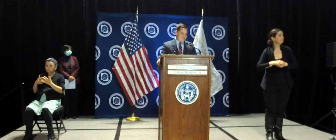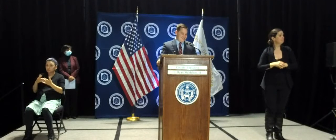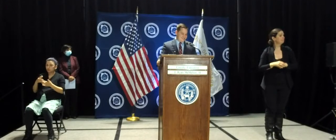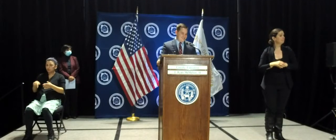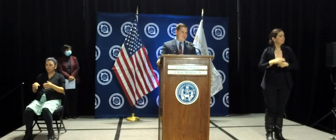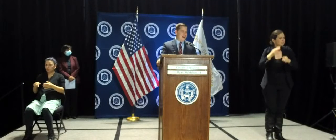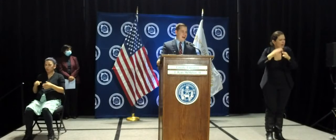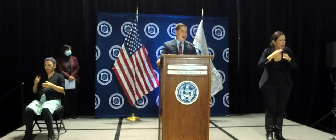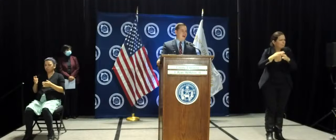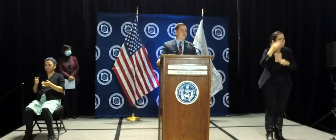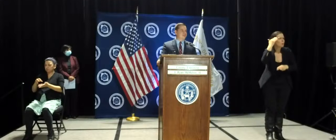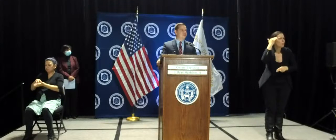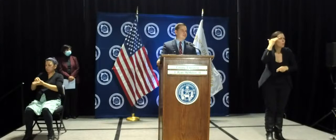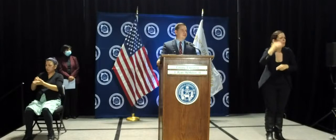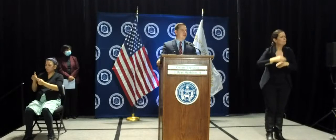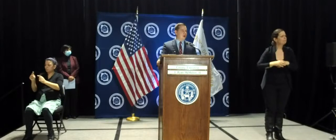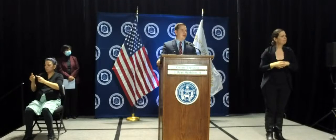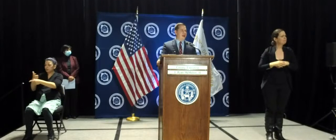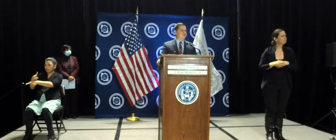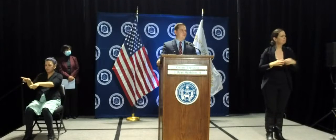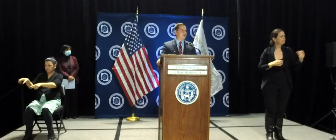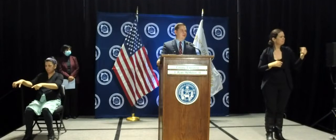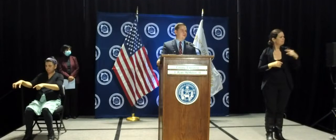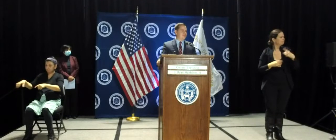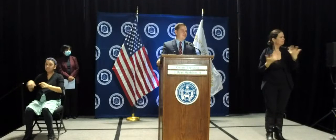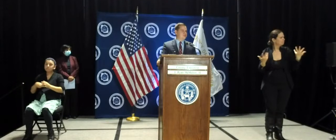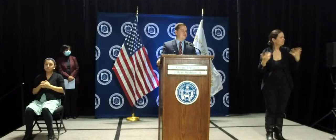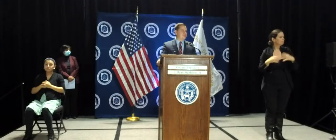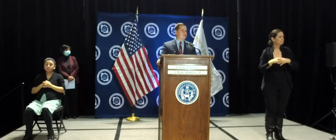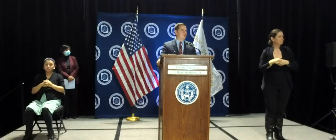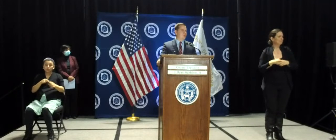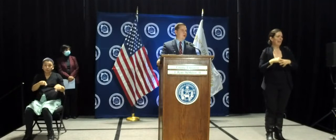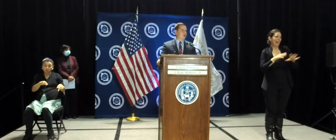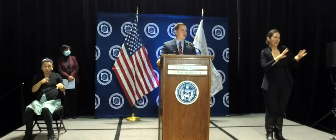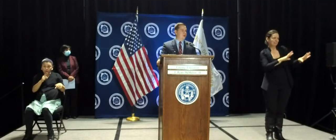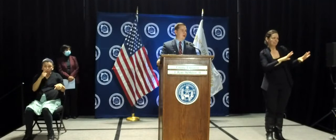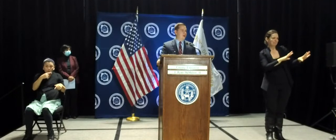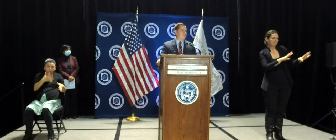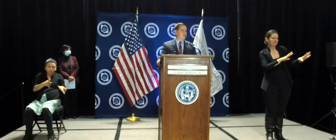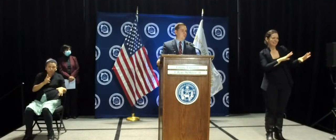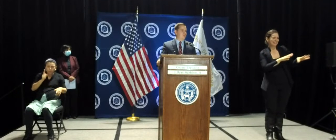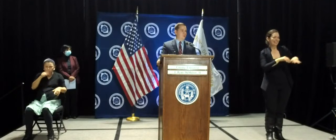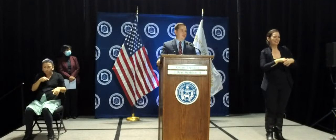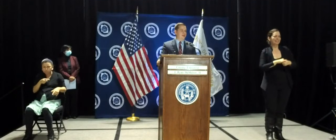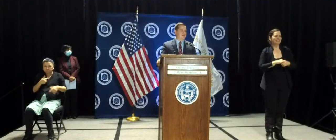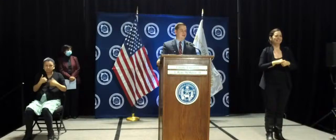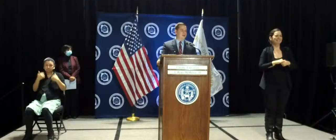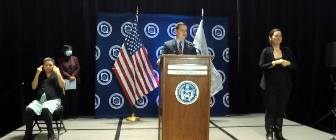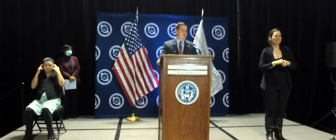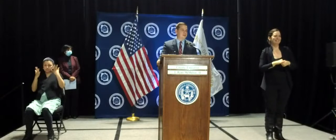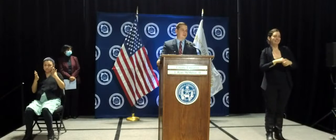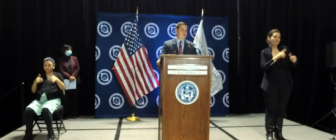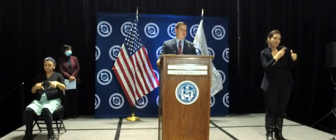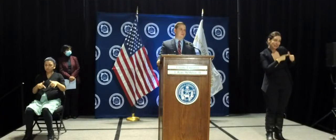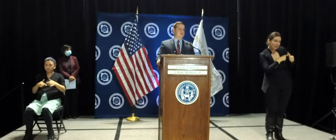soon? It's tomorrow or the next day? Yeah, it has to be. It's a no-brainer, and we need it.